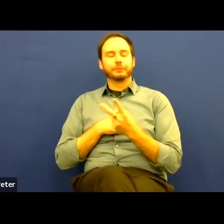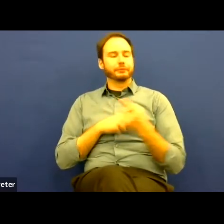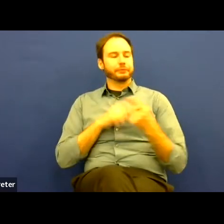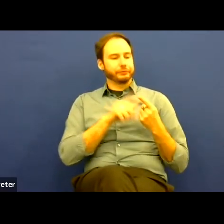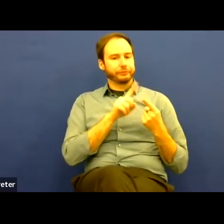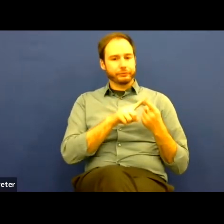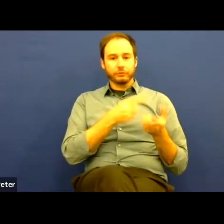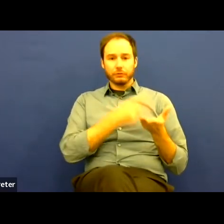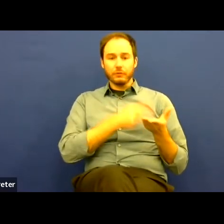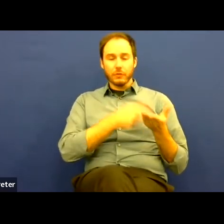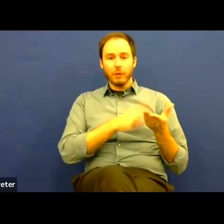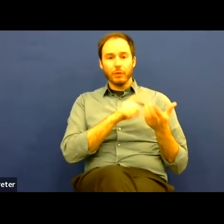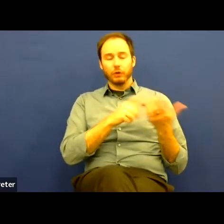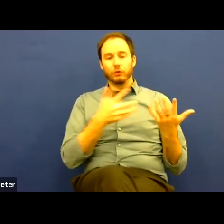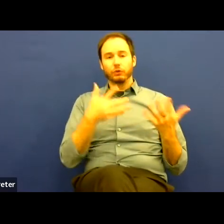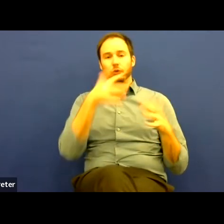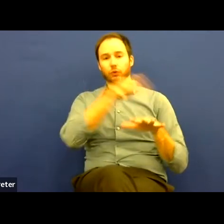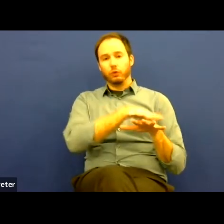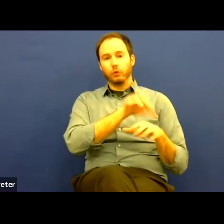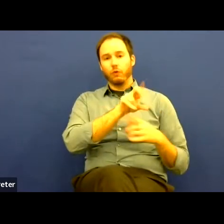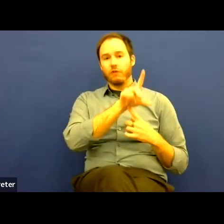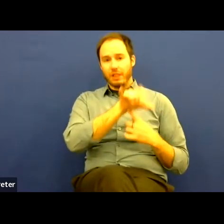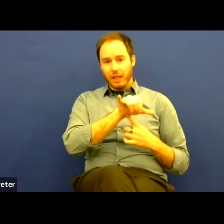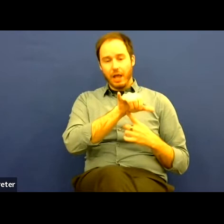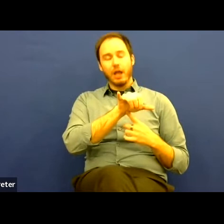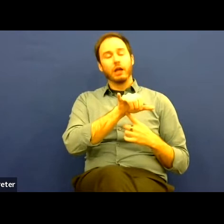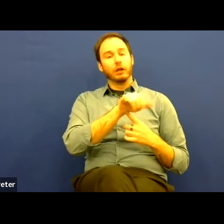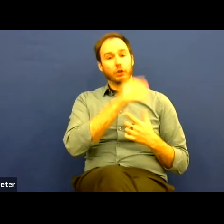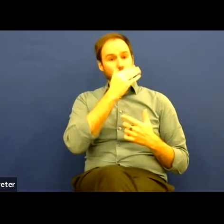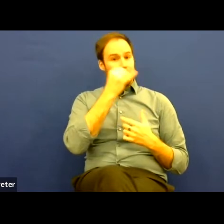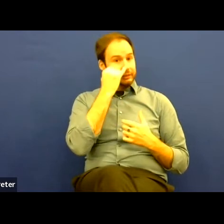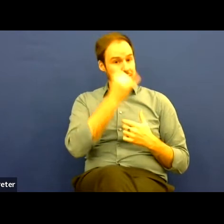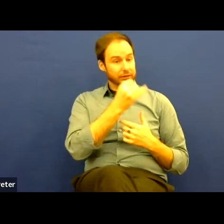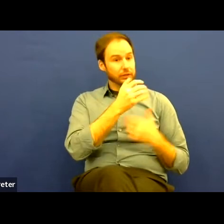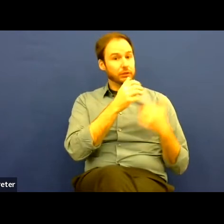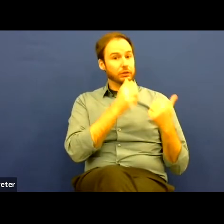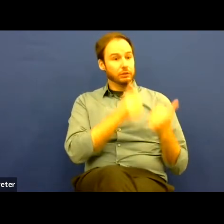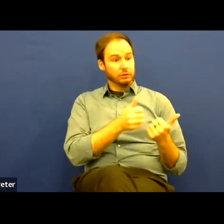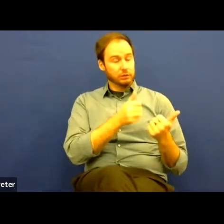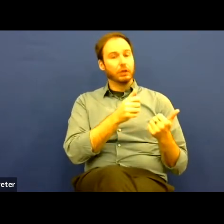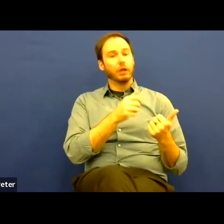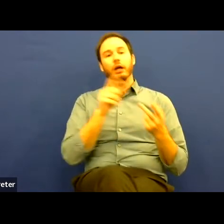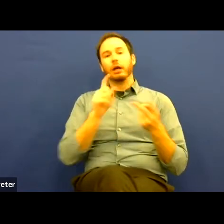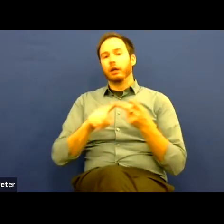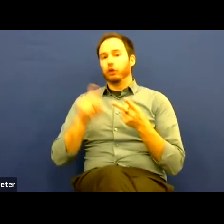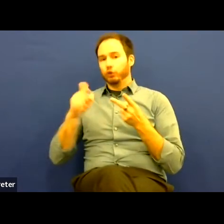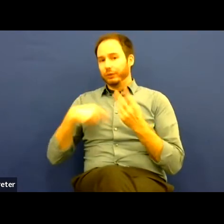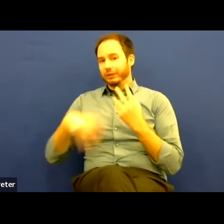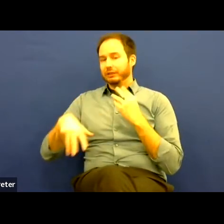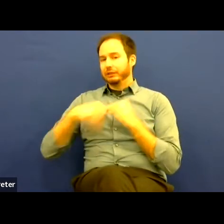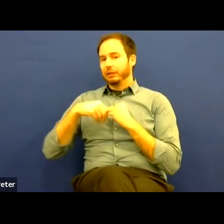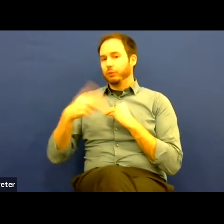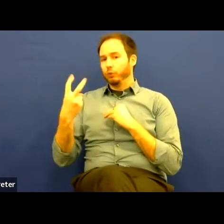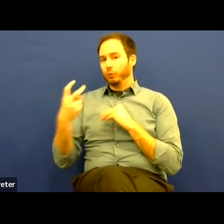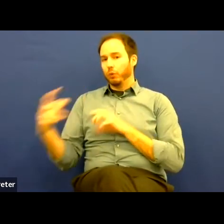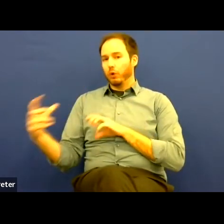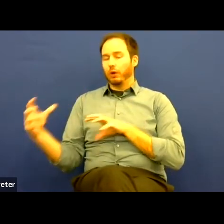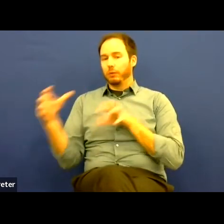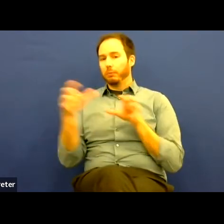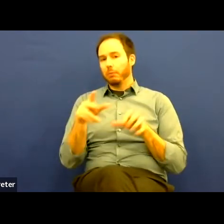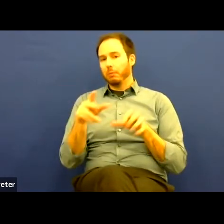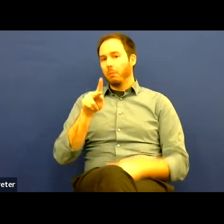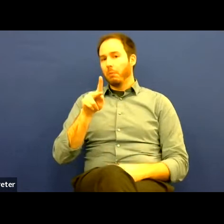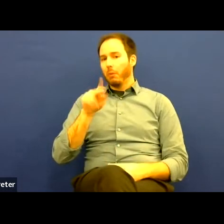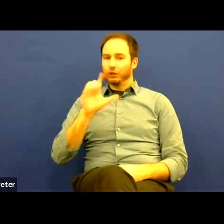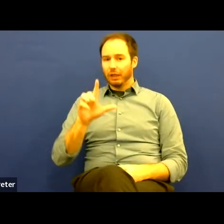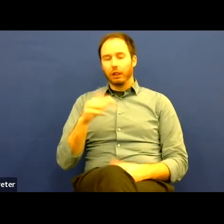about whether you think this is a good idea, the initial expansion, and or whether it makes sense for the additional expansion. So open it up to comments from the board